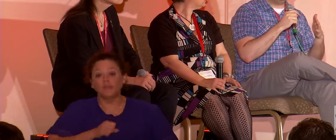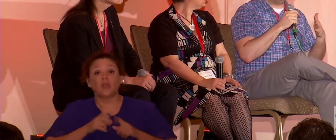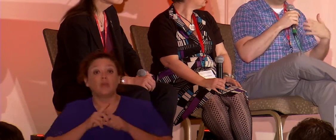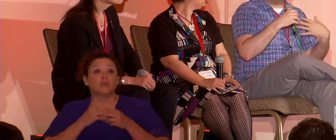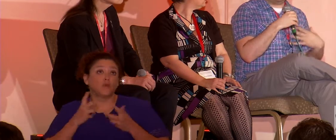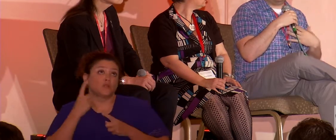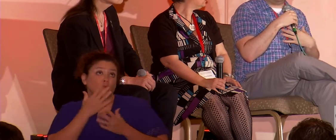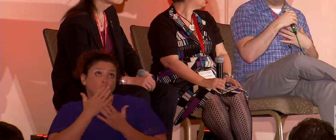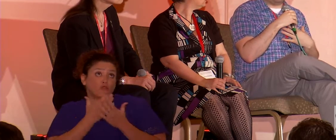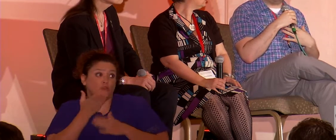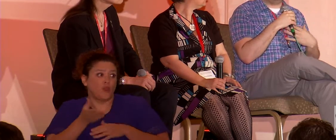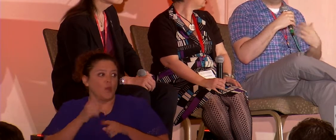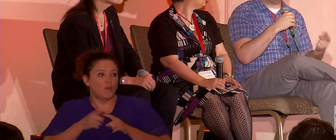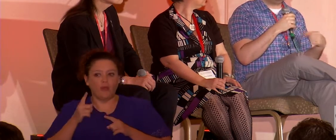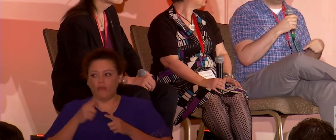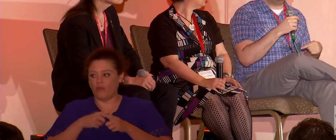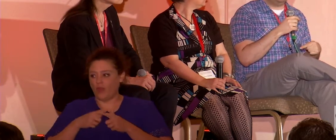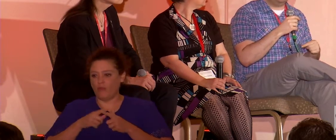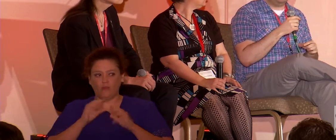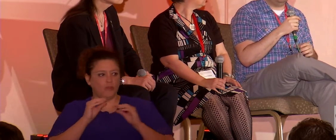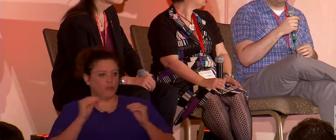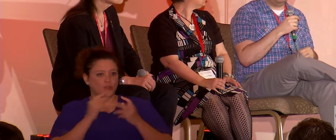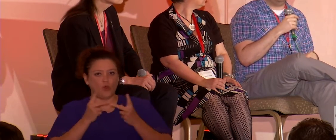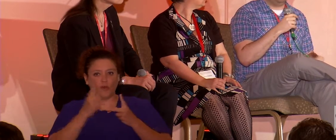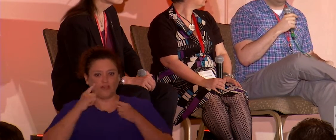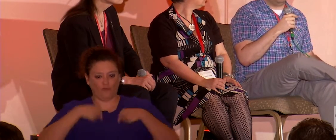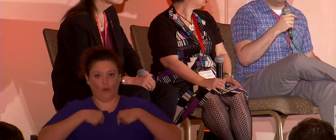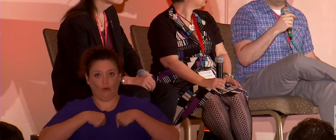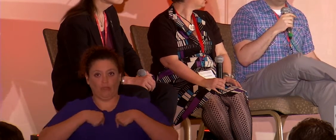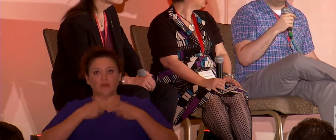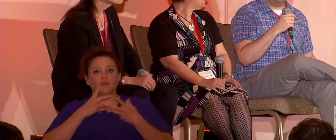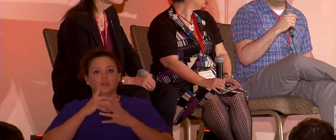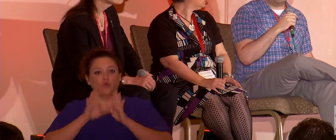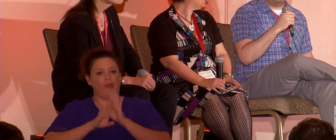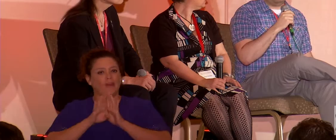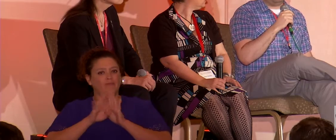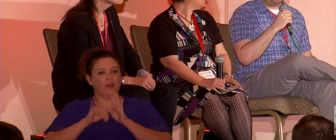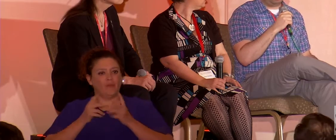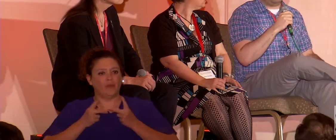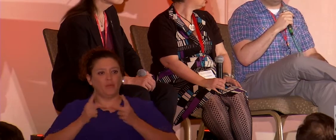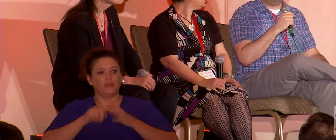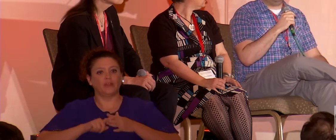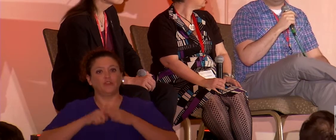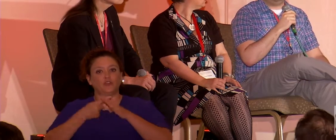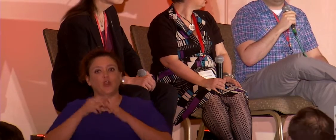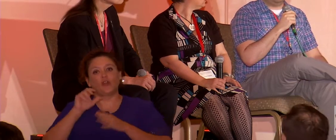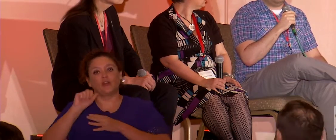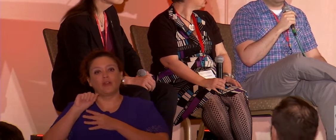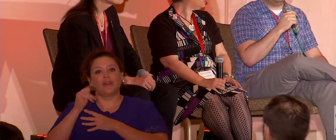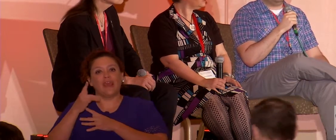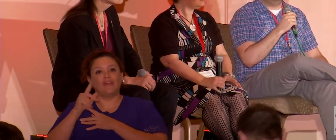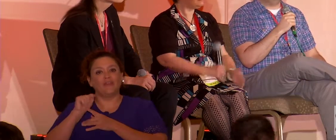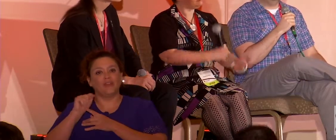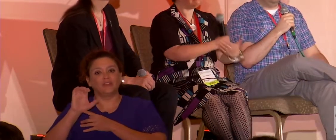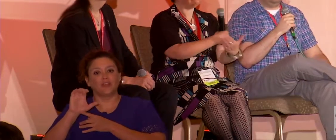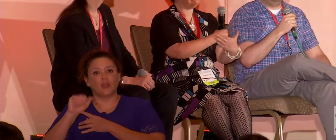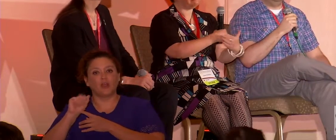also no space for me. And so I actually created that space and started the Atheist Caucus. And for a couple of